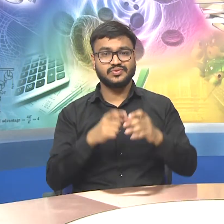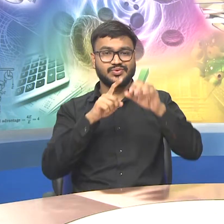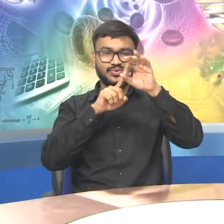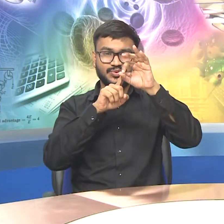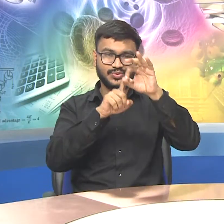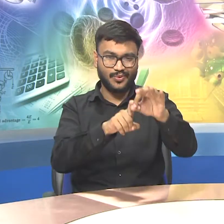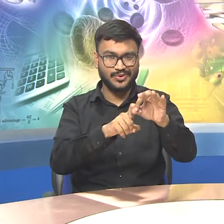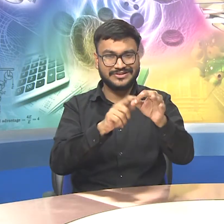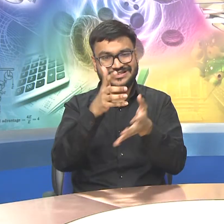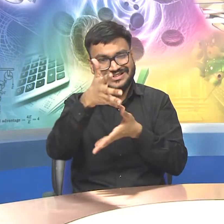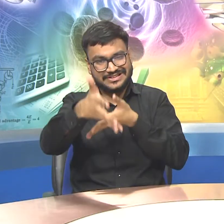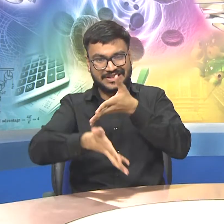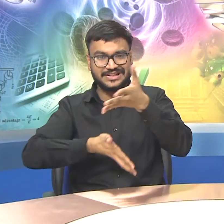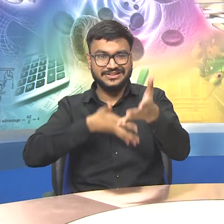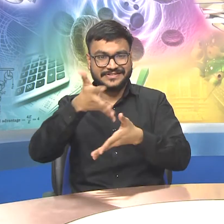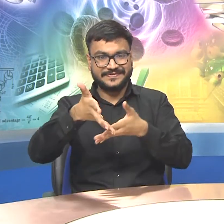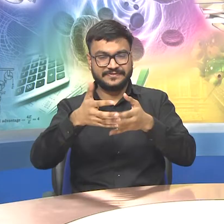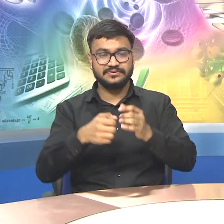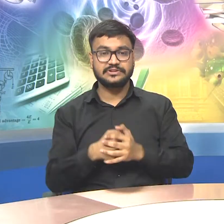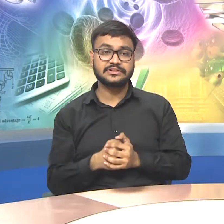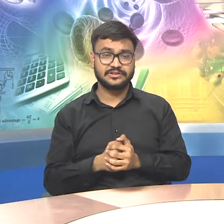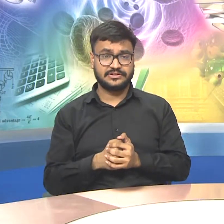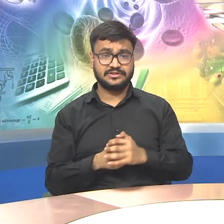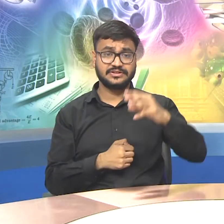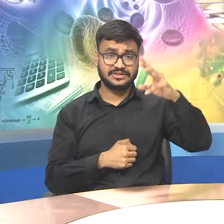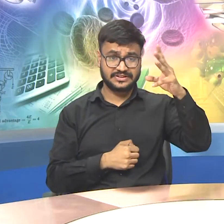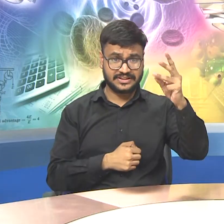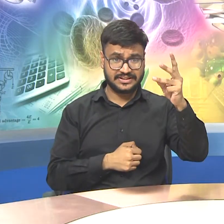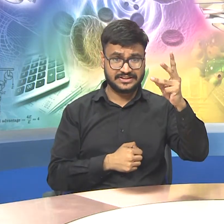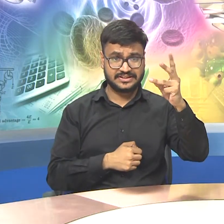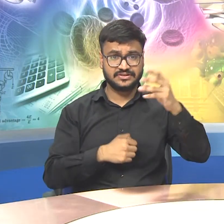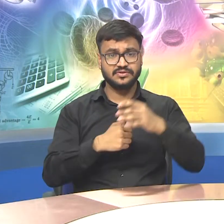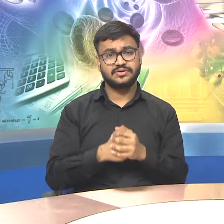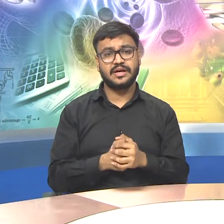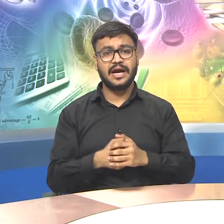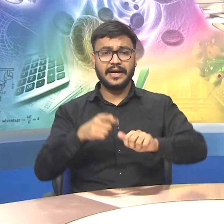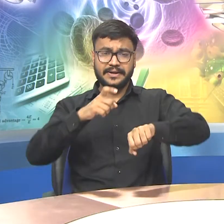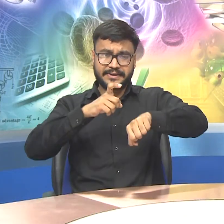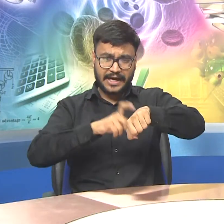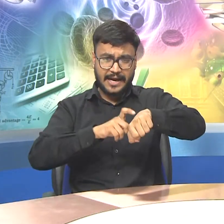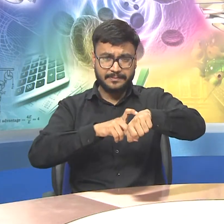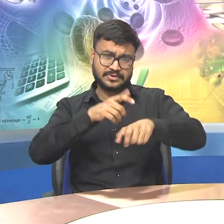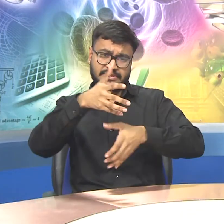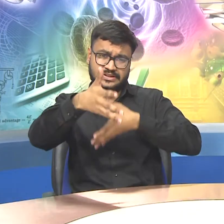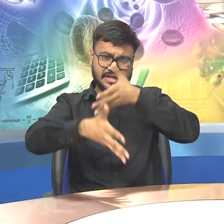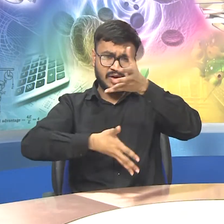Second one is question signs. And the third, time